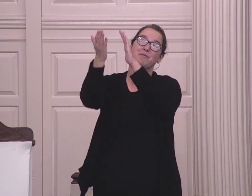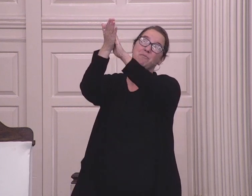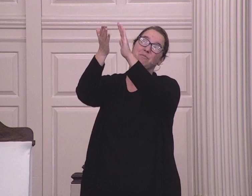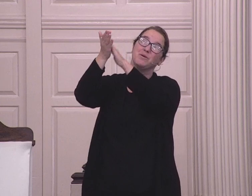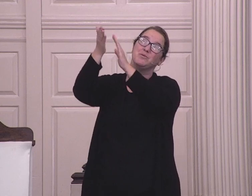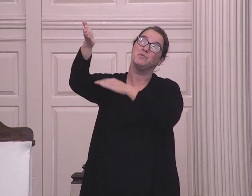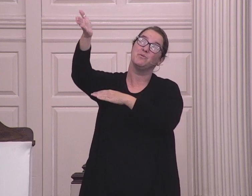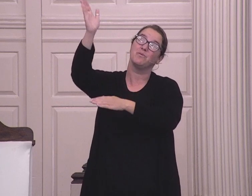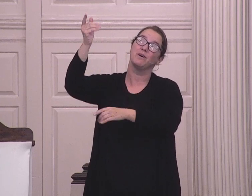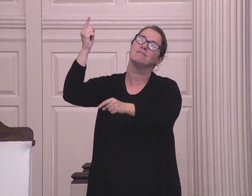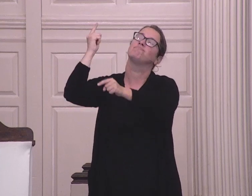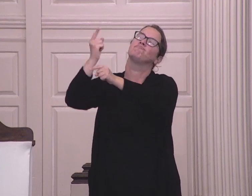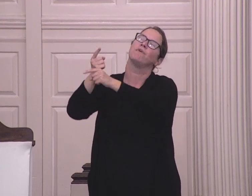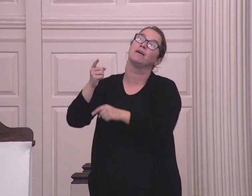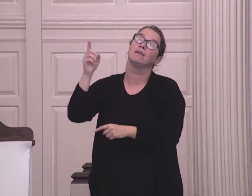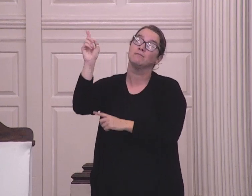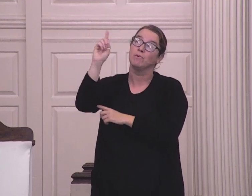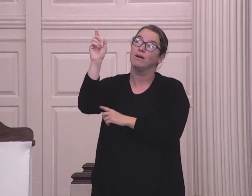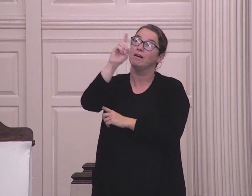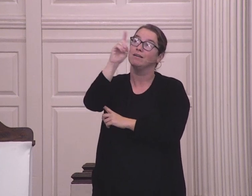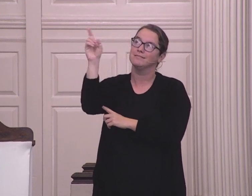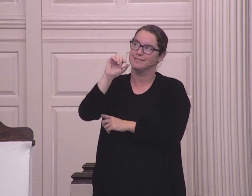God.